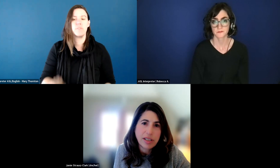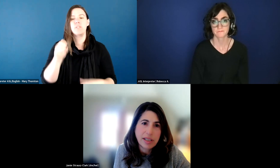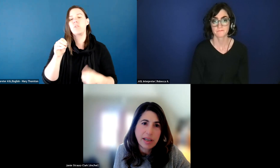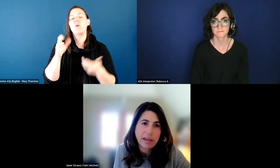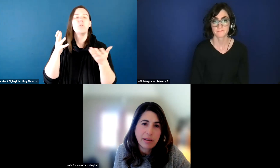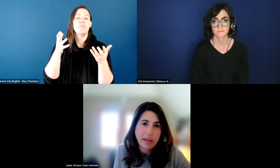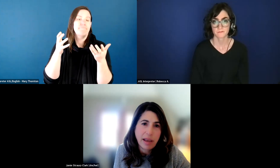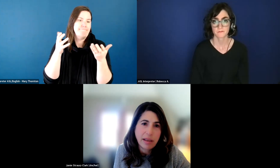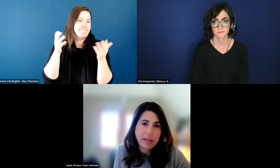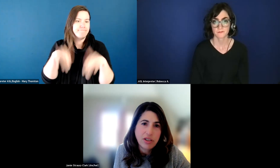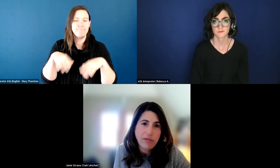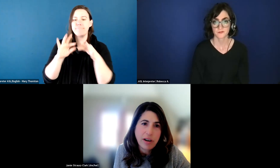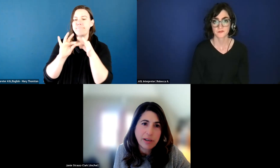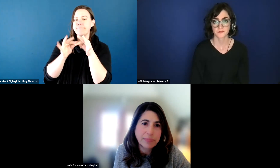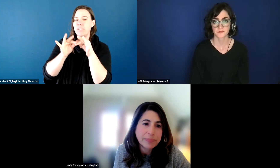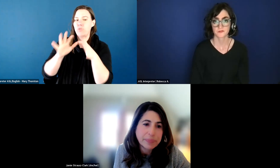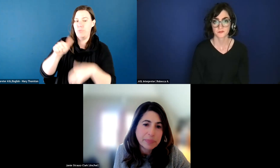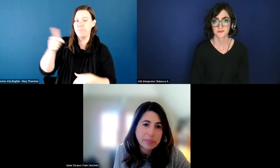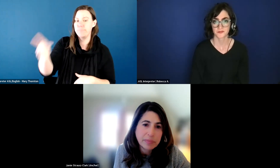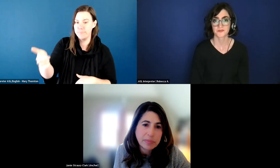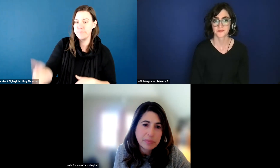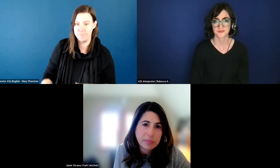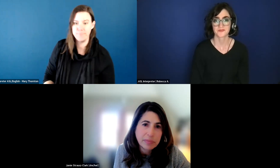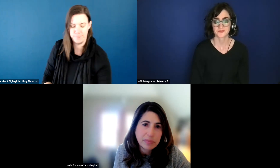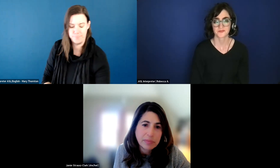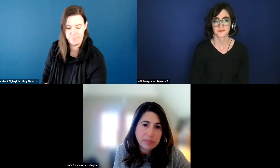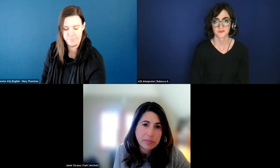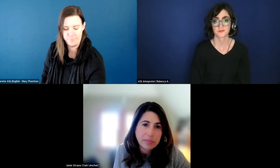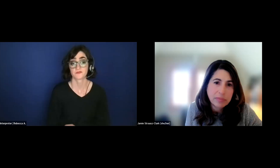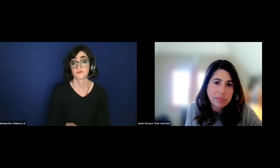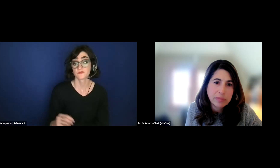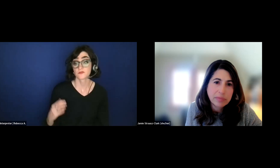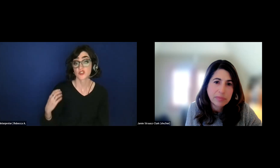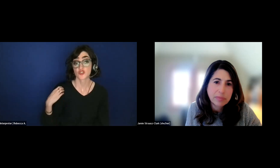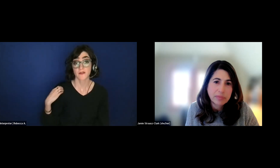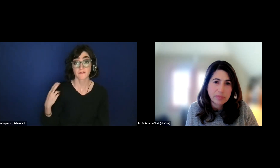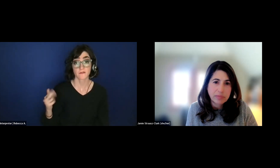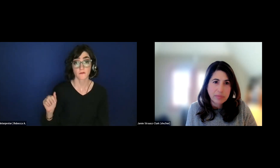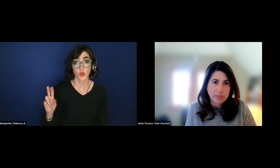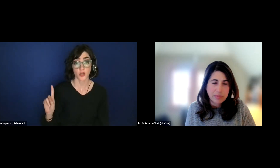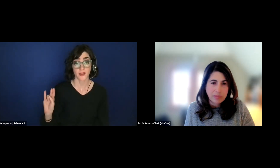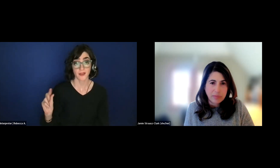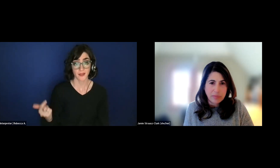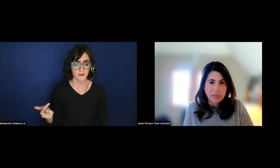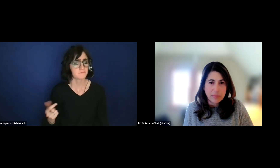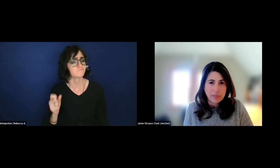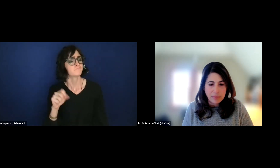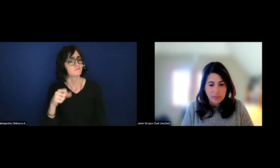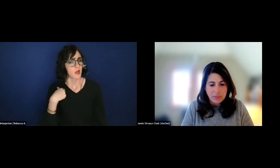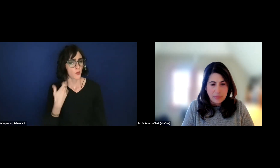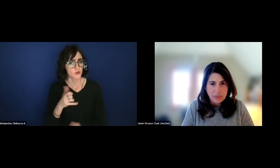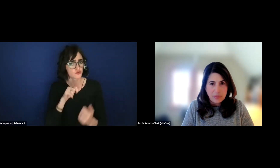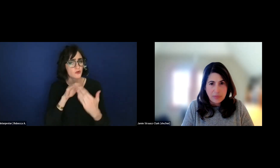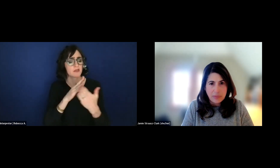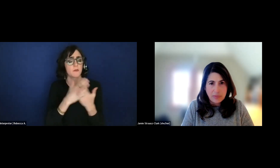Thanks, Jessica. Chief Harding. I was originally just going to address some of the training question. All